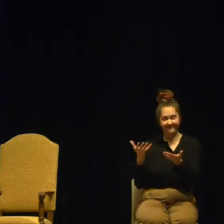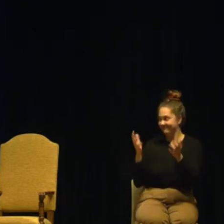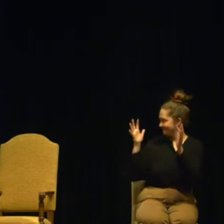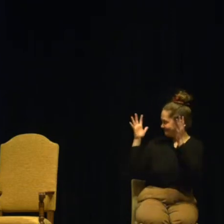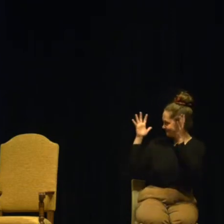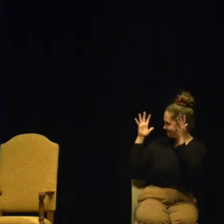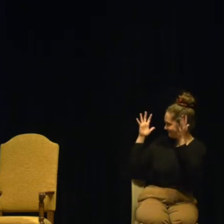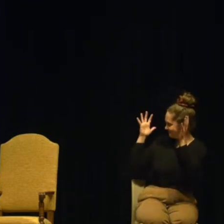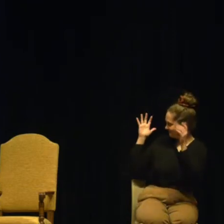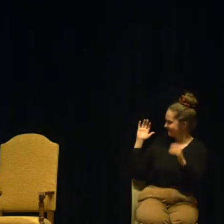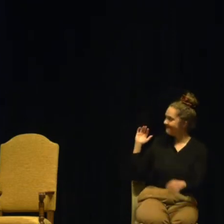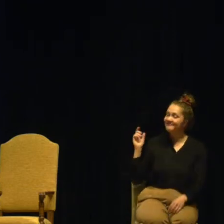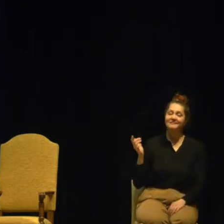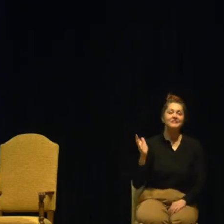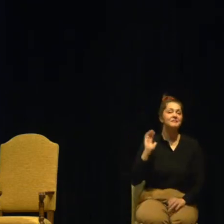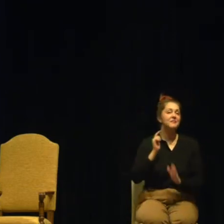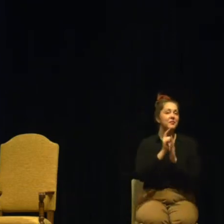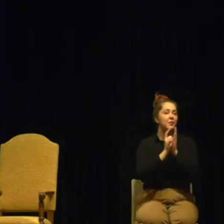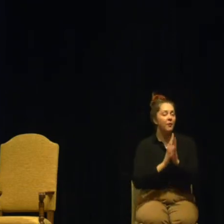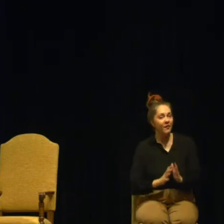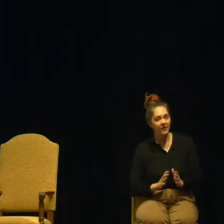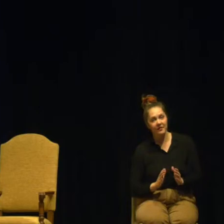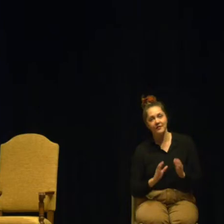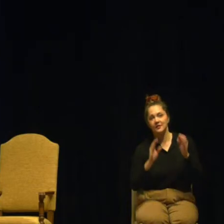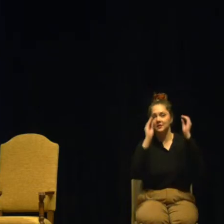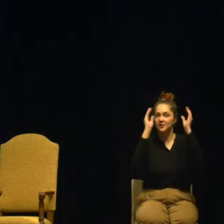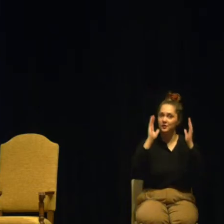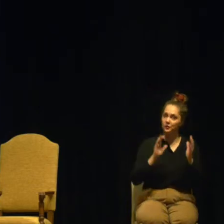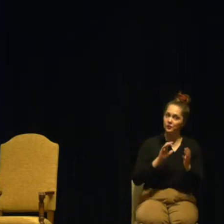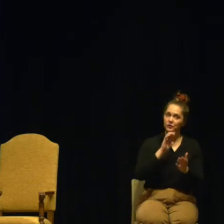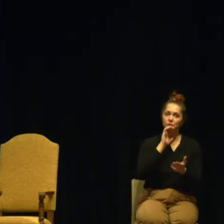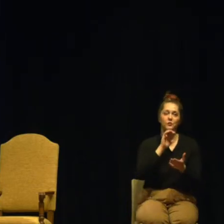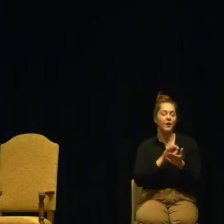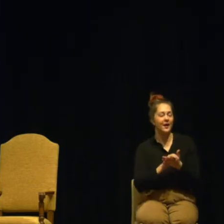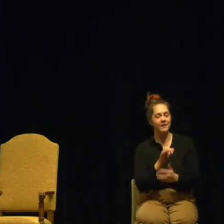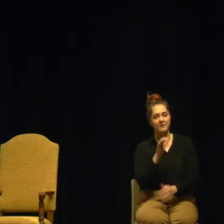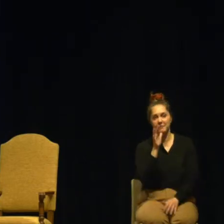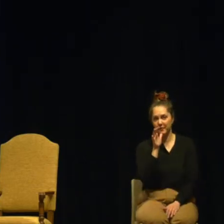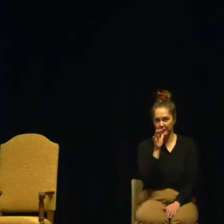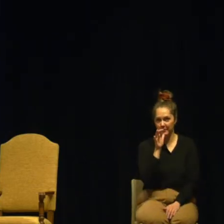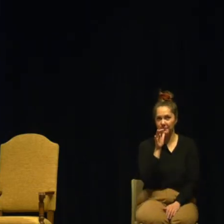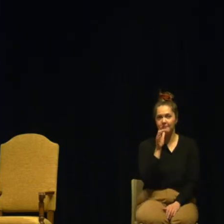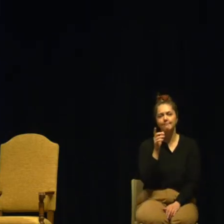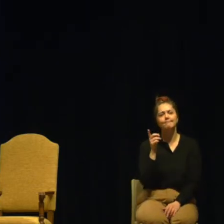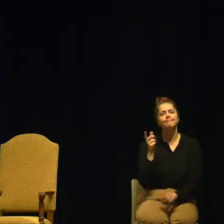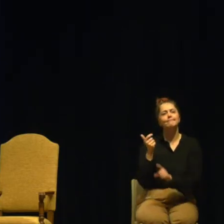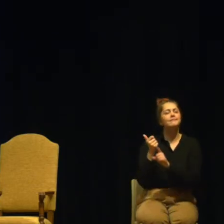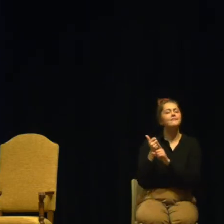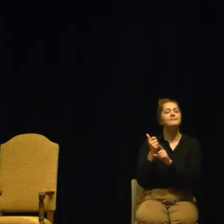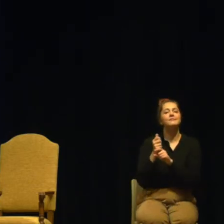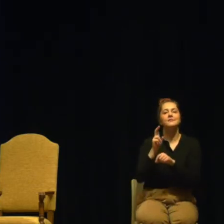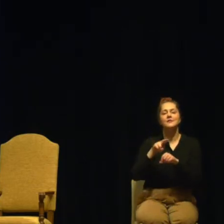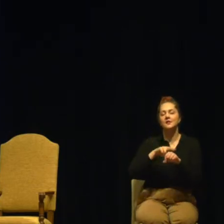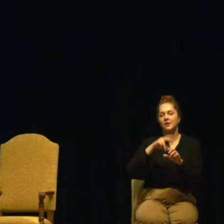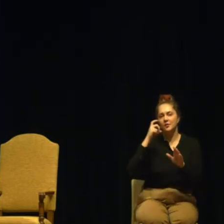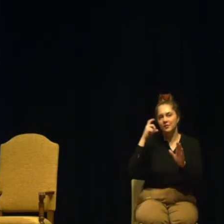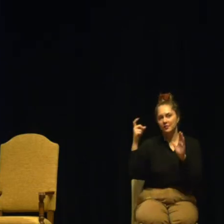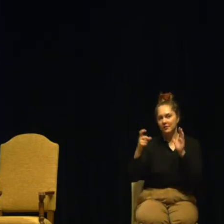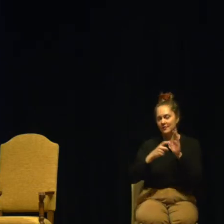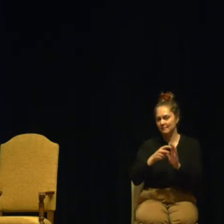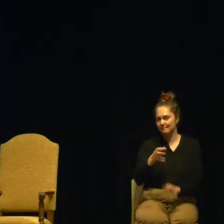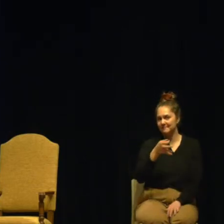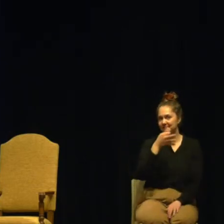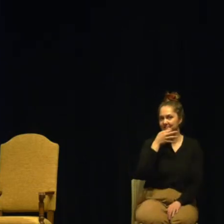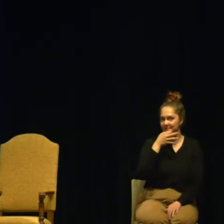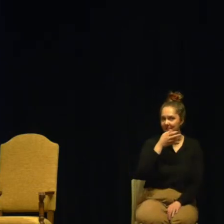She is a lawyer, educator, wife, and mother. Sherilyn is a nationally recognized expert